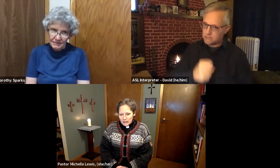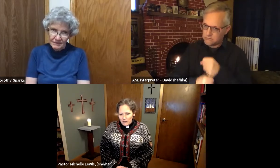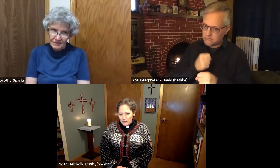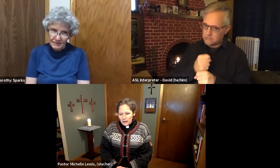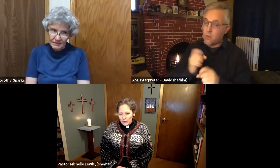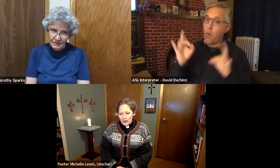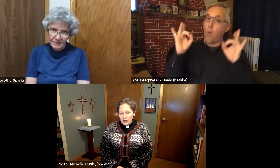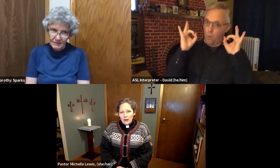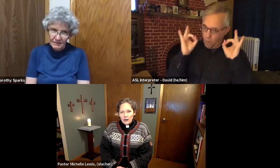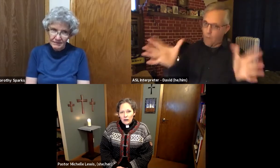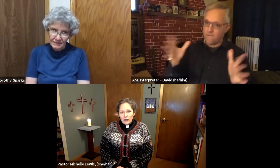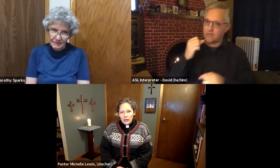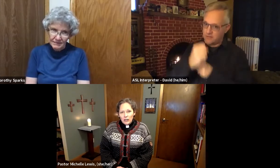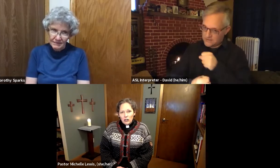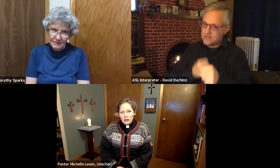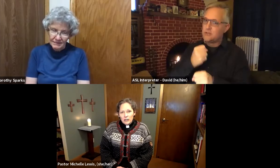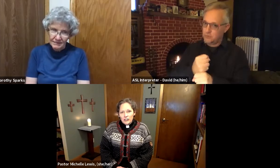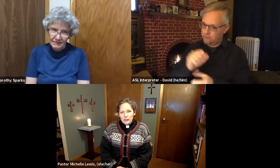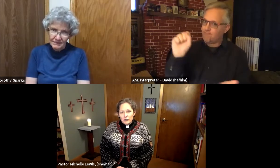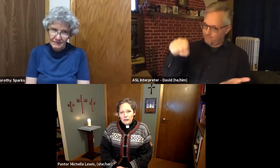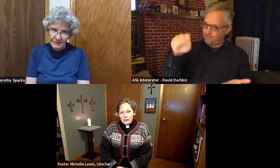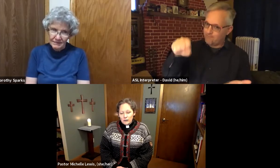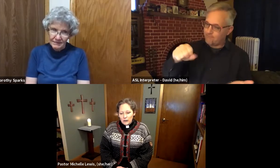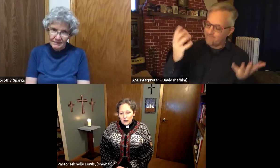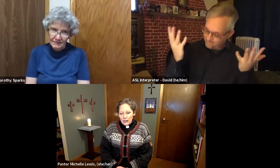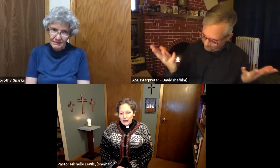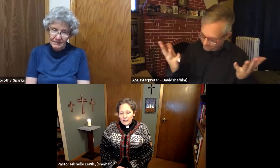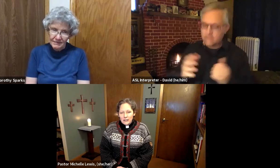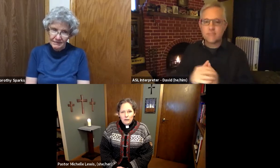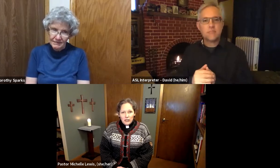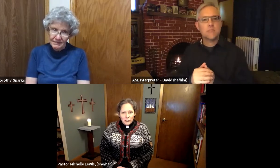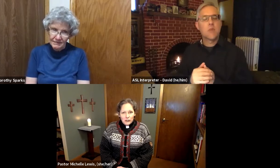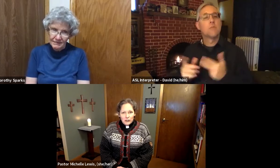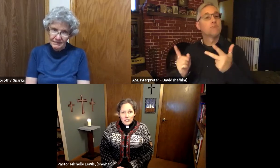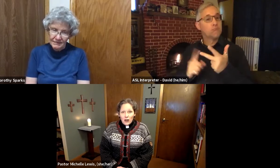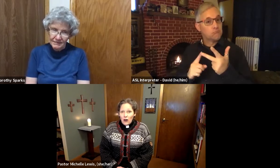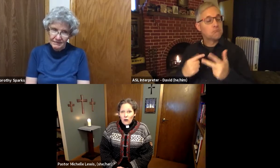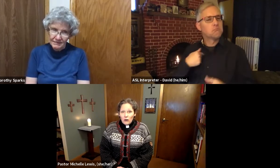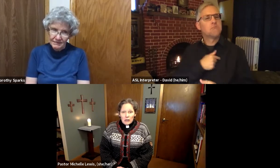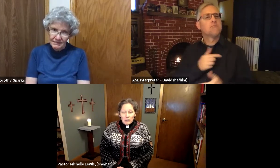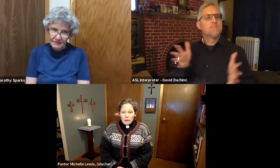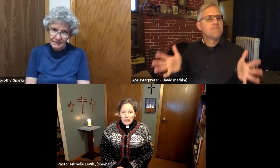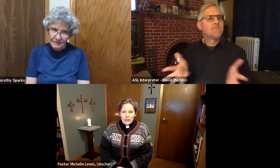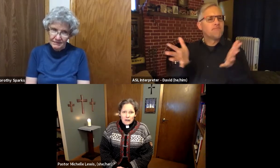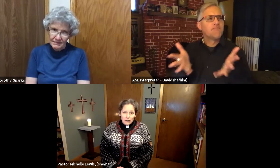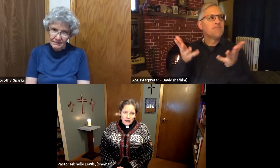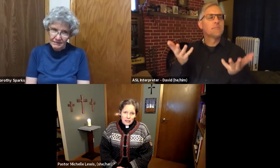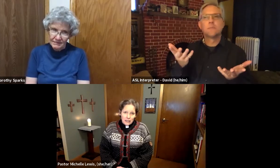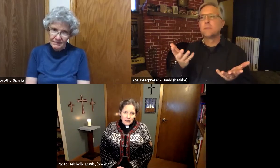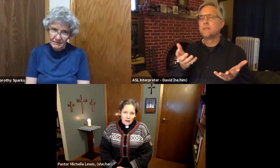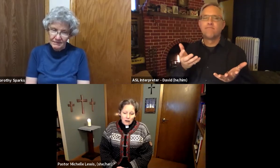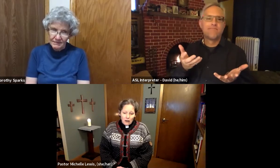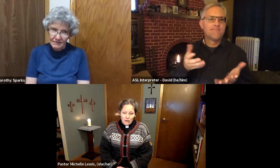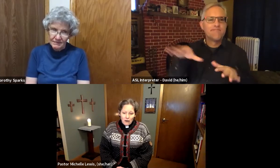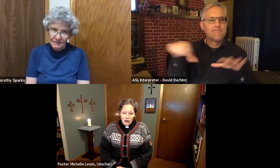ways, we encourage you to collect some pictures or maybe write down a